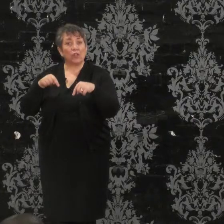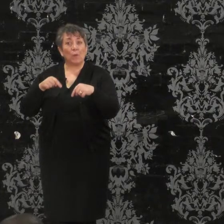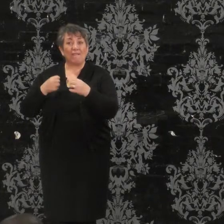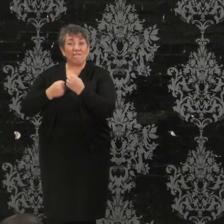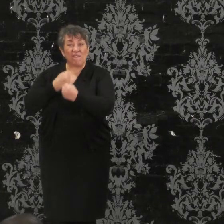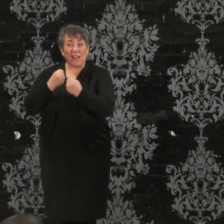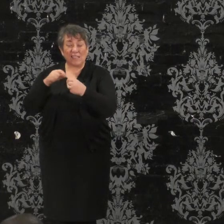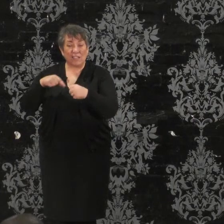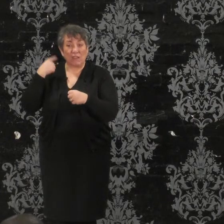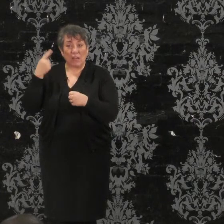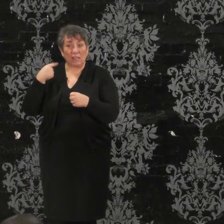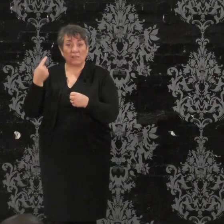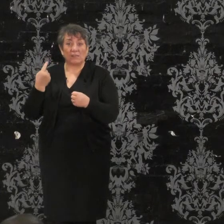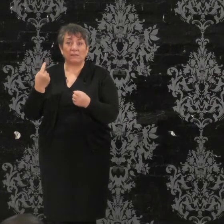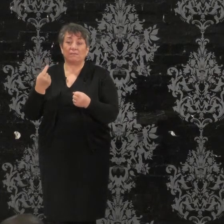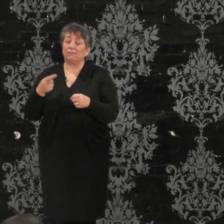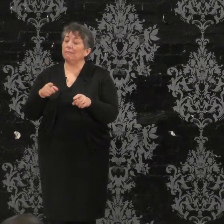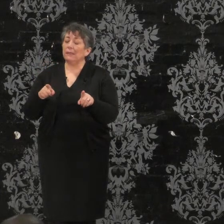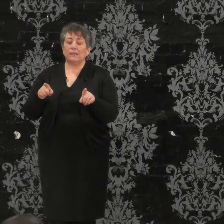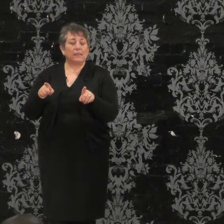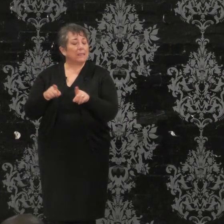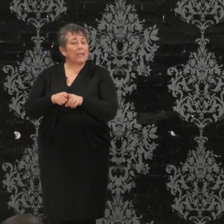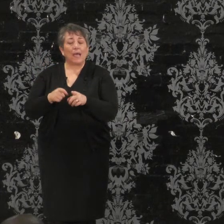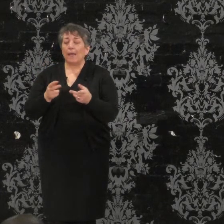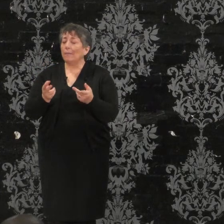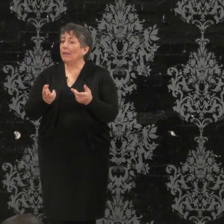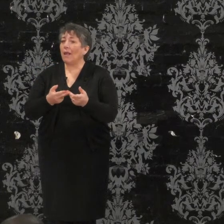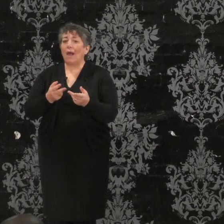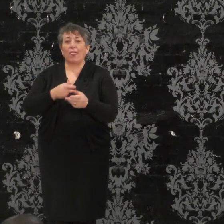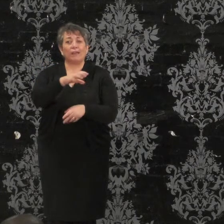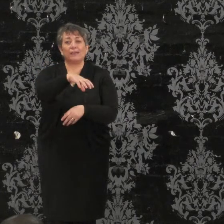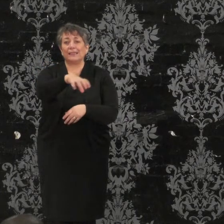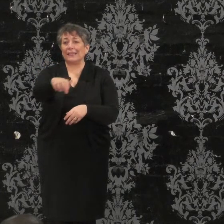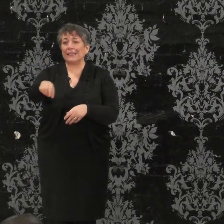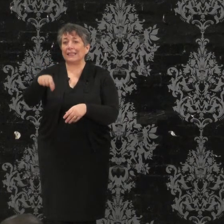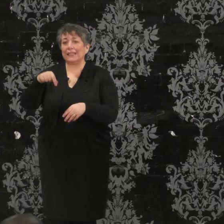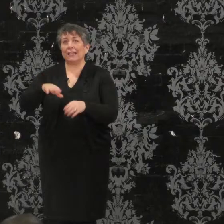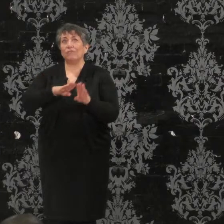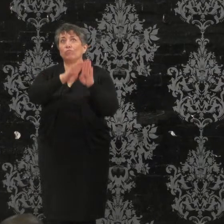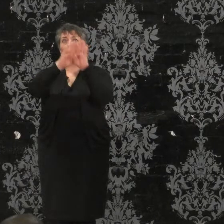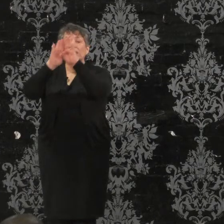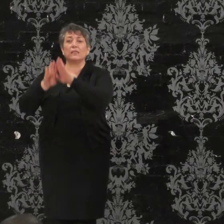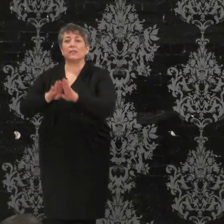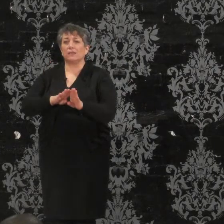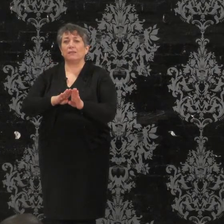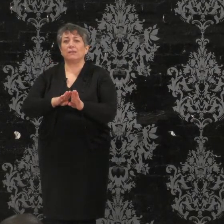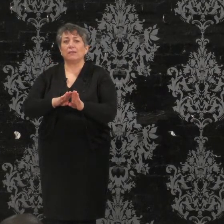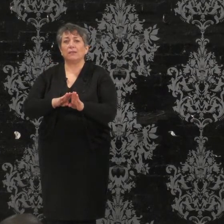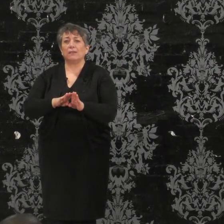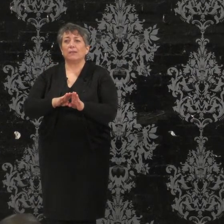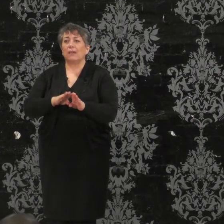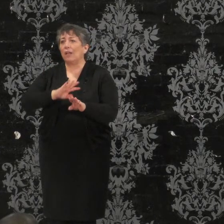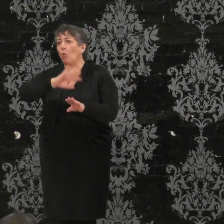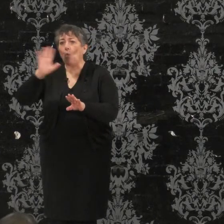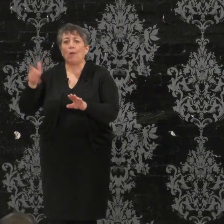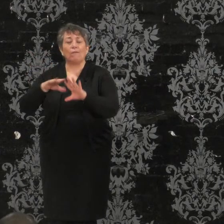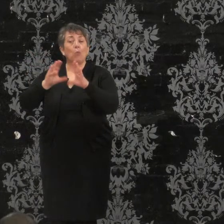It's the same challenge facing other cities in our country and other cities around the